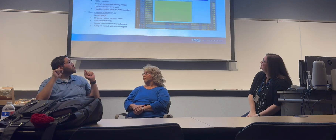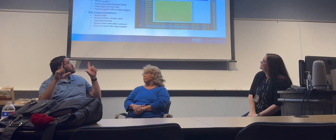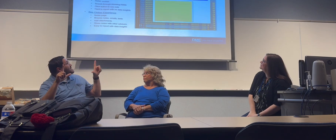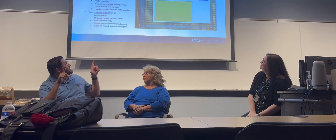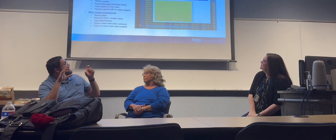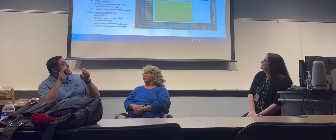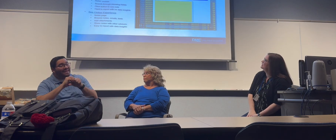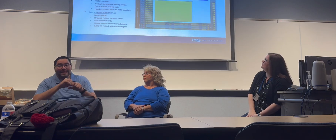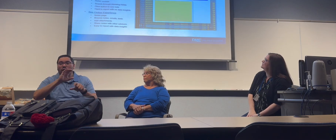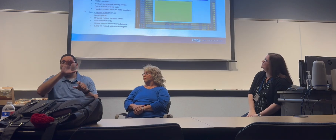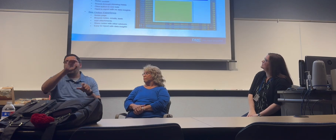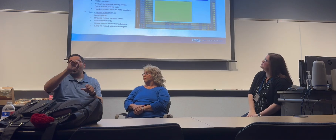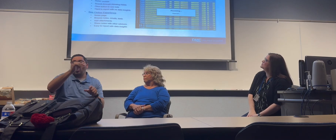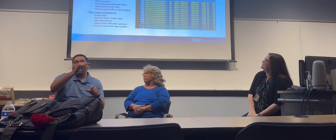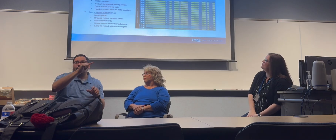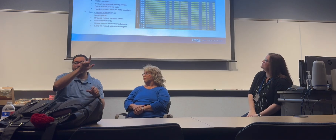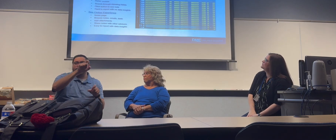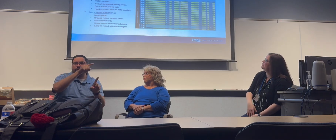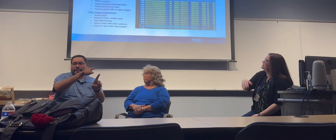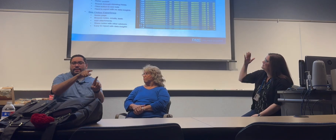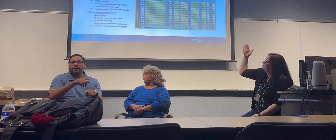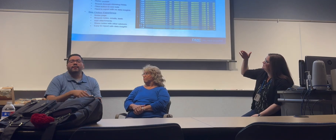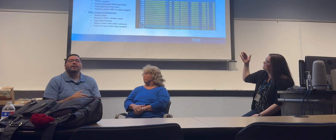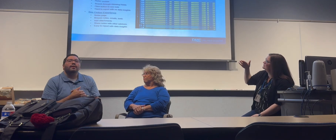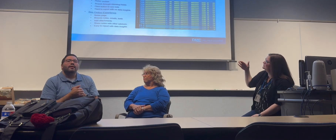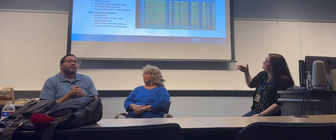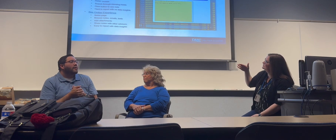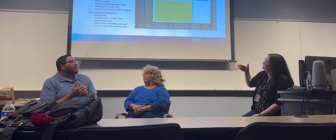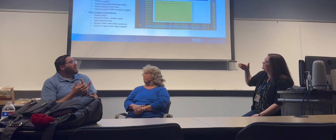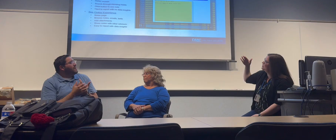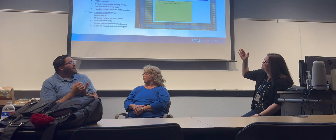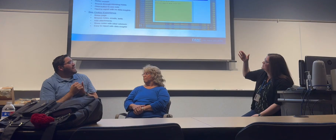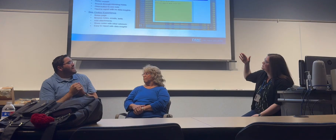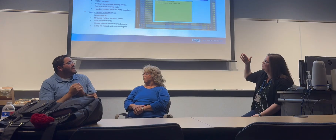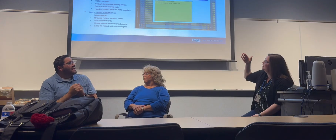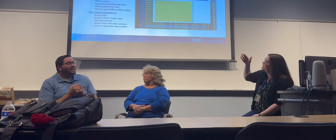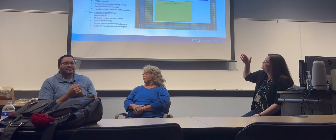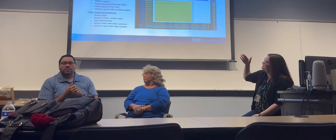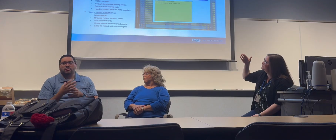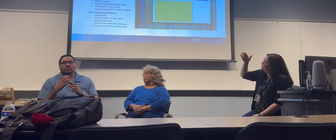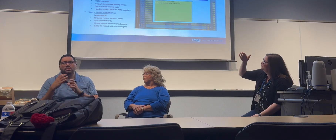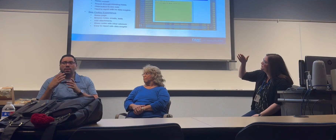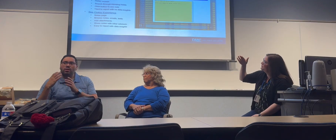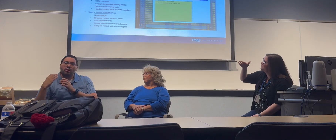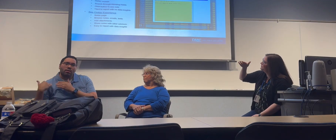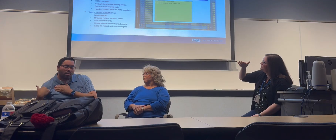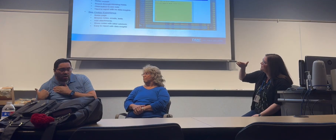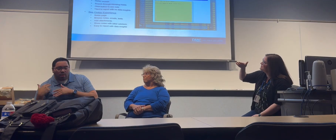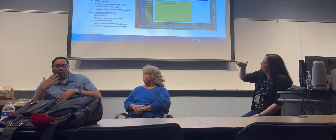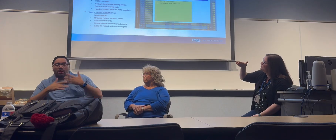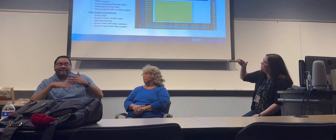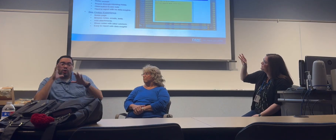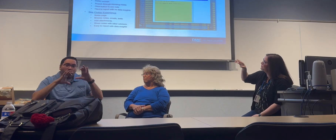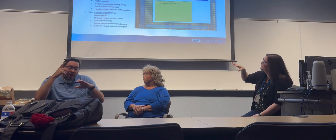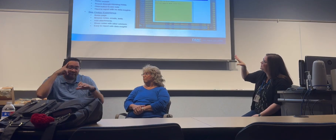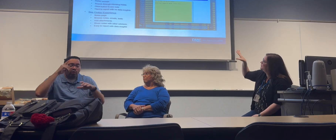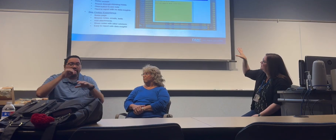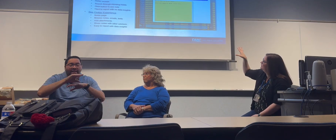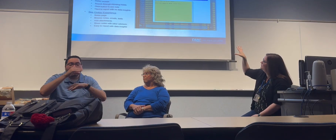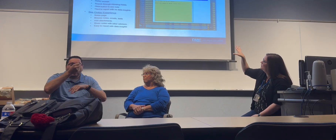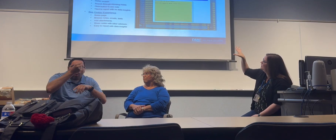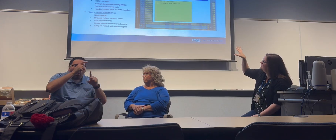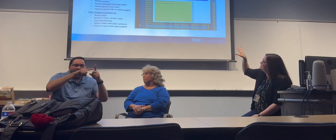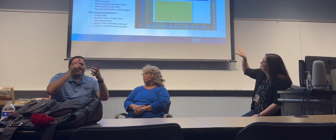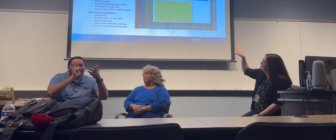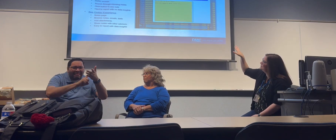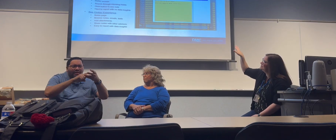in colleague. It's very cumbersome. You have to look for the advising hold, you have to click a